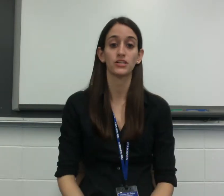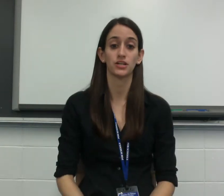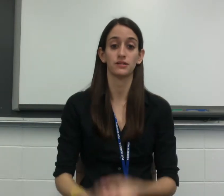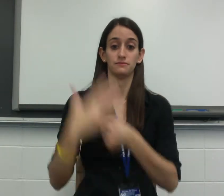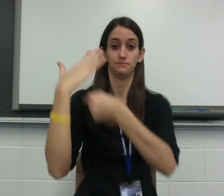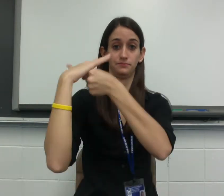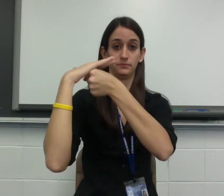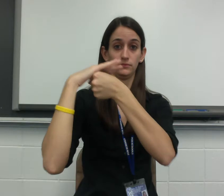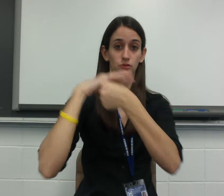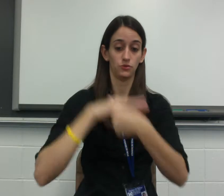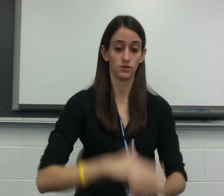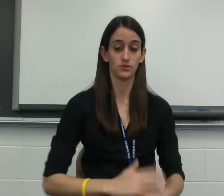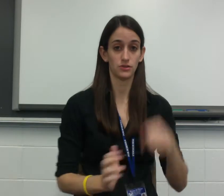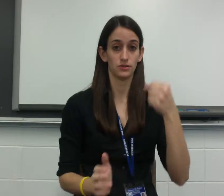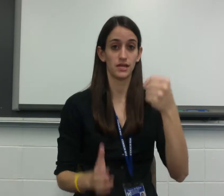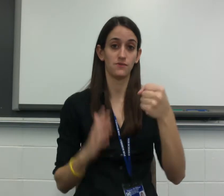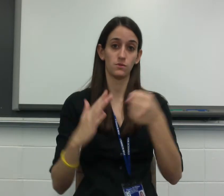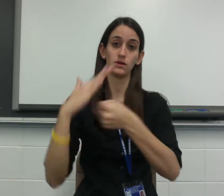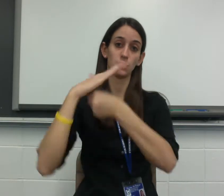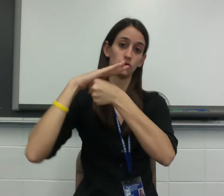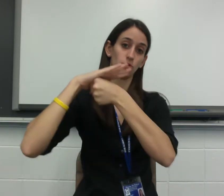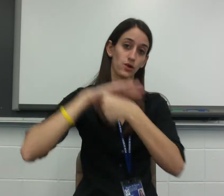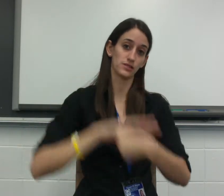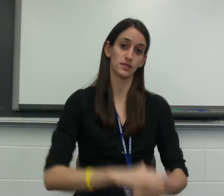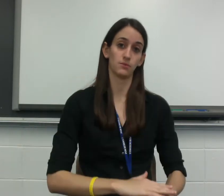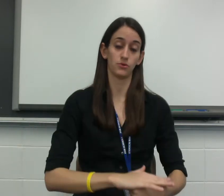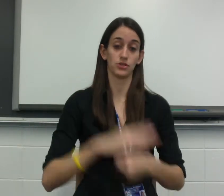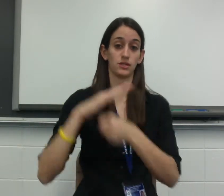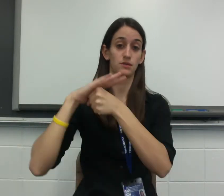Oppression. So this is the deaf community and you're oppressing them. You're pushing them down.